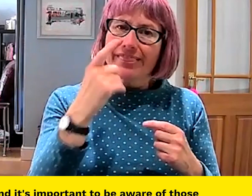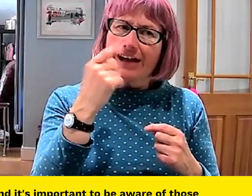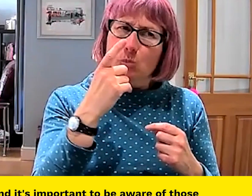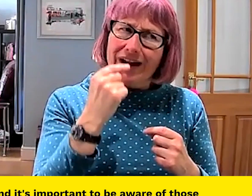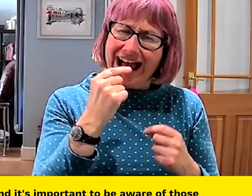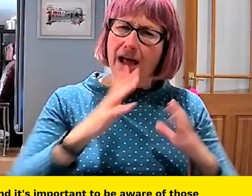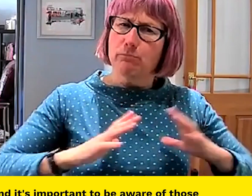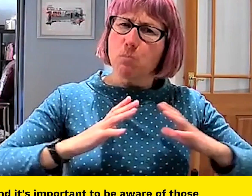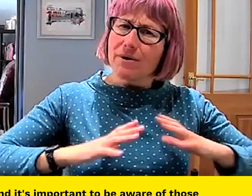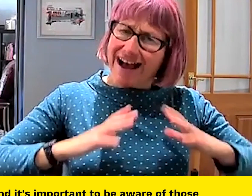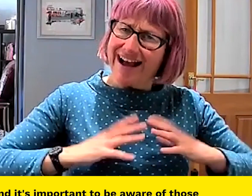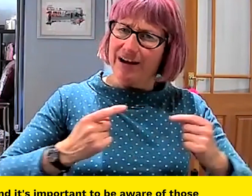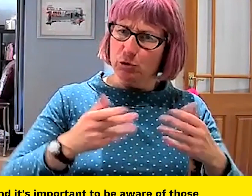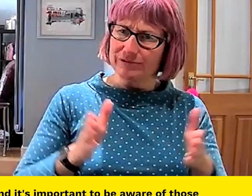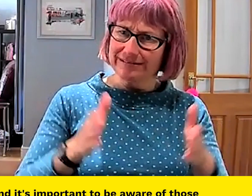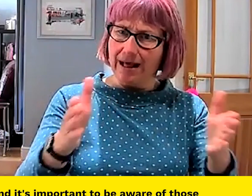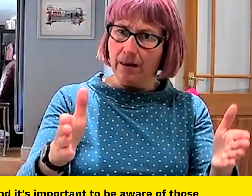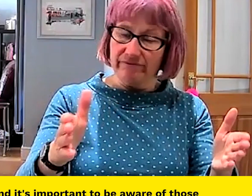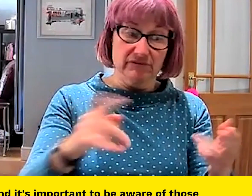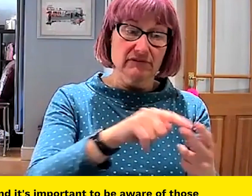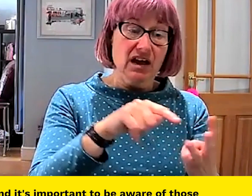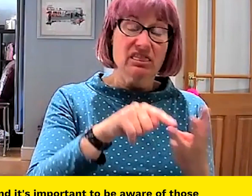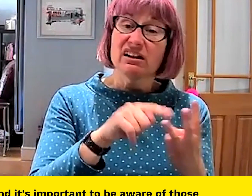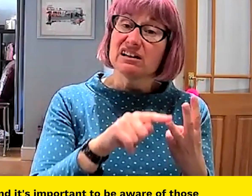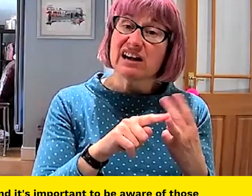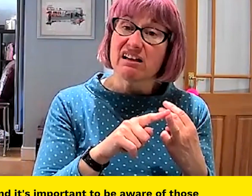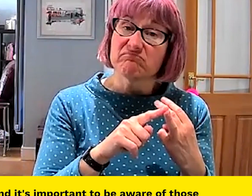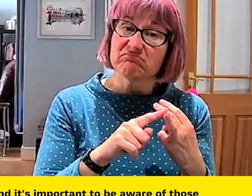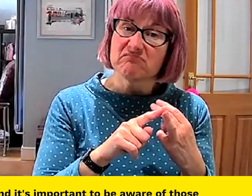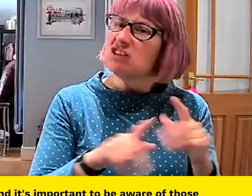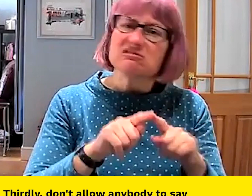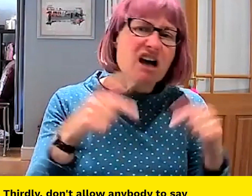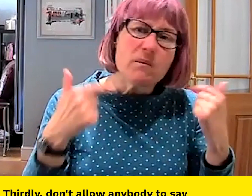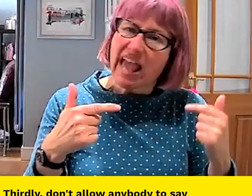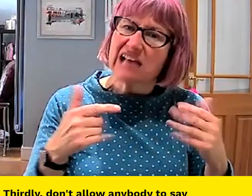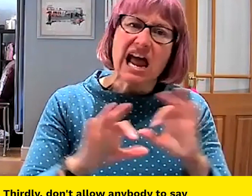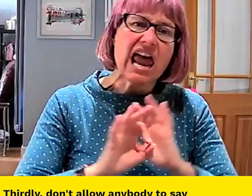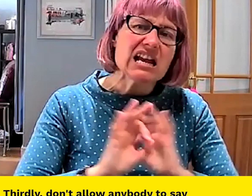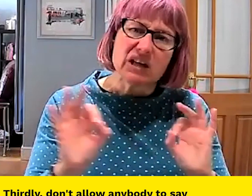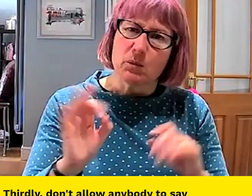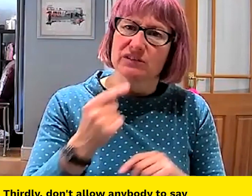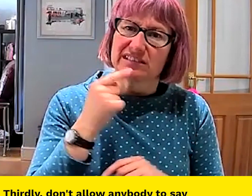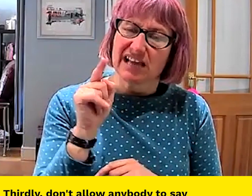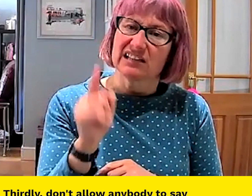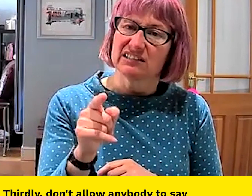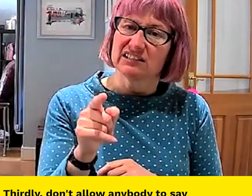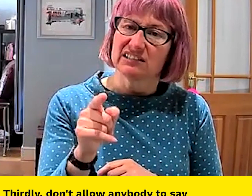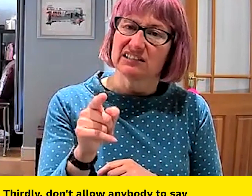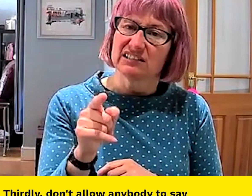those options and to prepare yourself. And thirdly, don't allow anybody to say to you